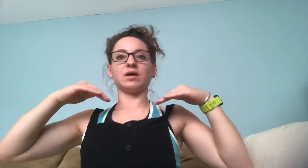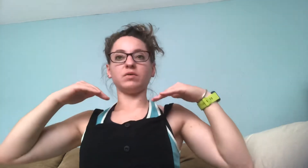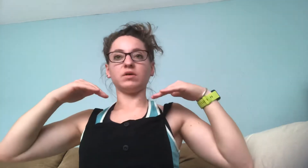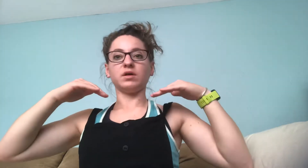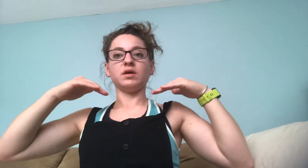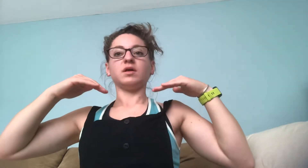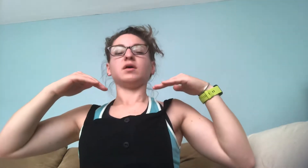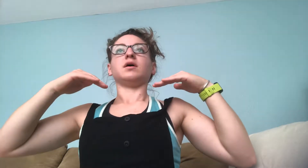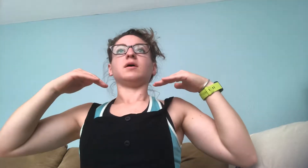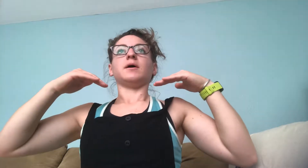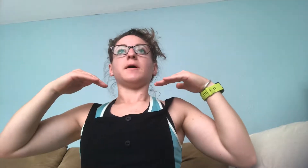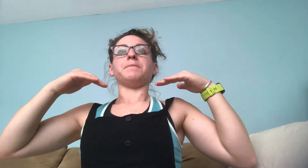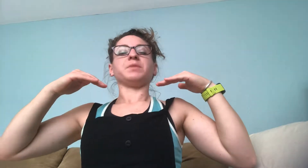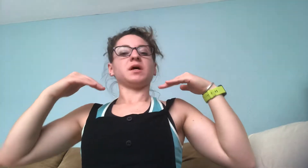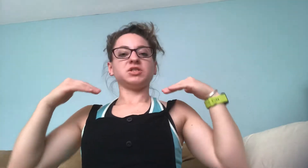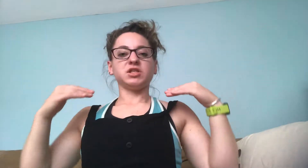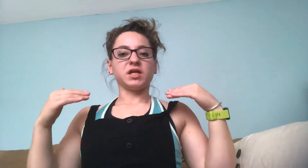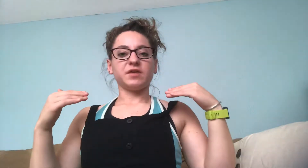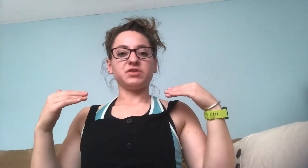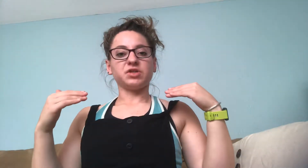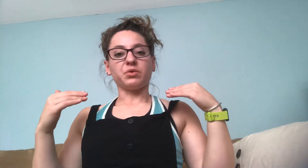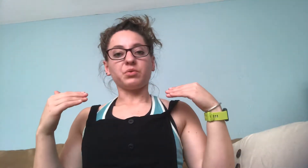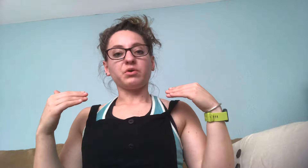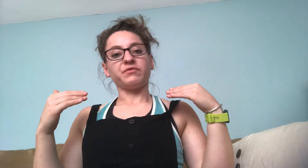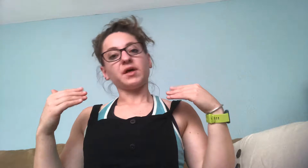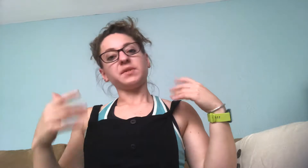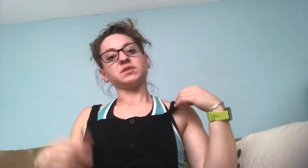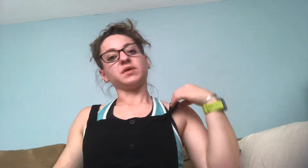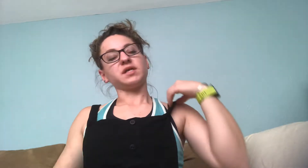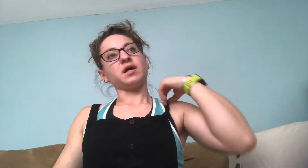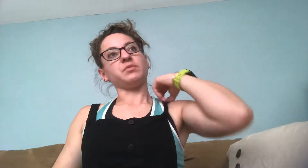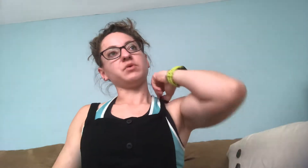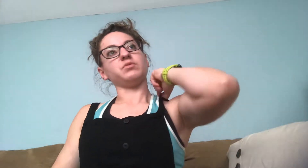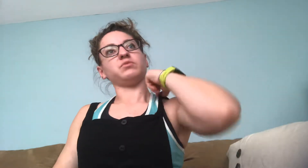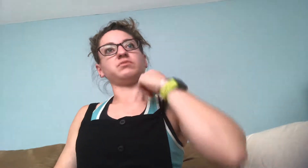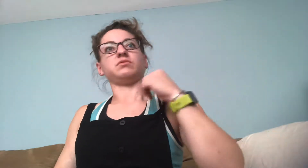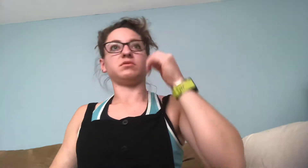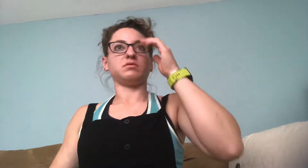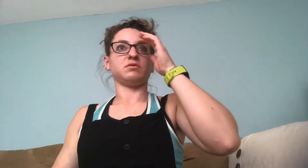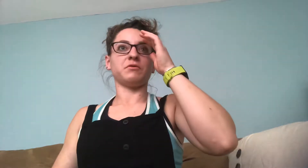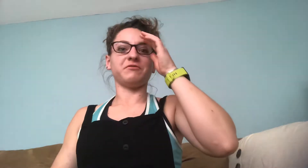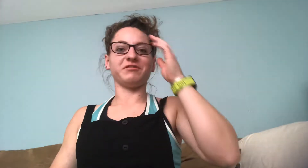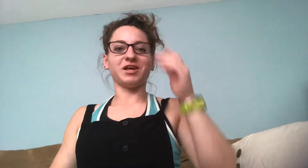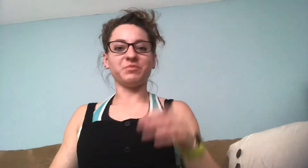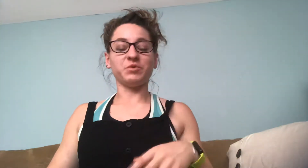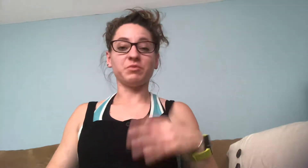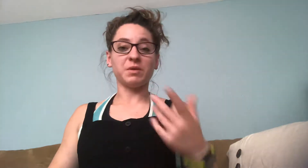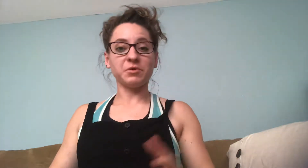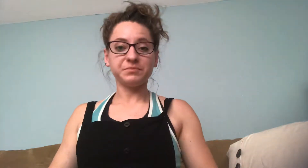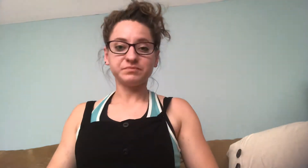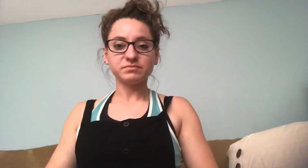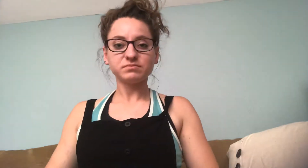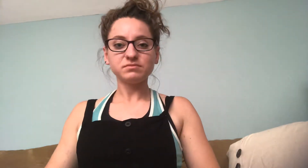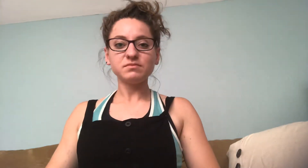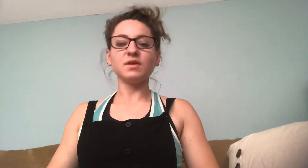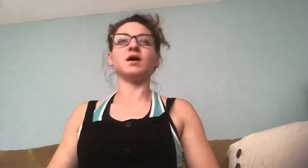down. Just a kind of a general rule of thumb that's going to help you, hopefully help you remember.